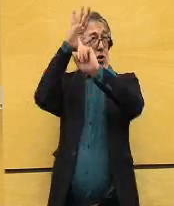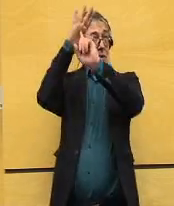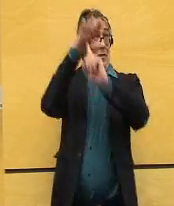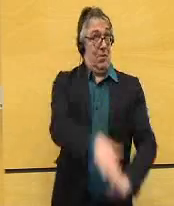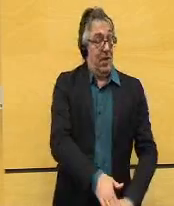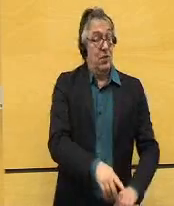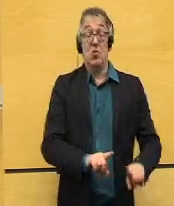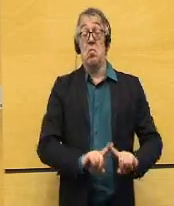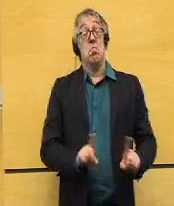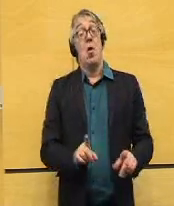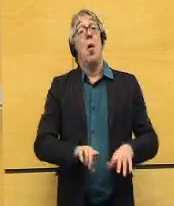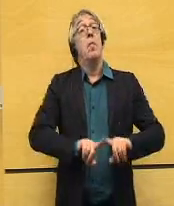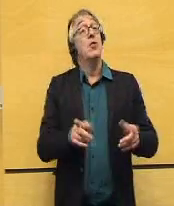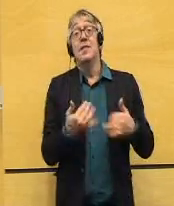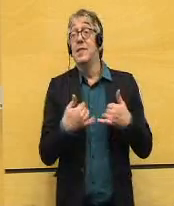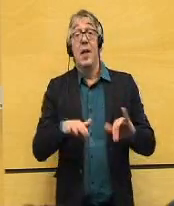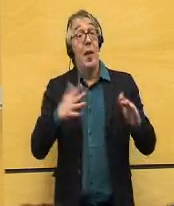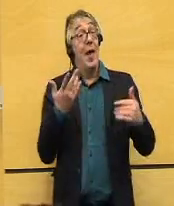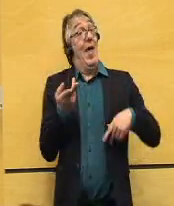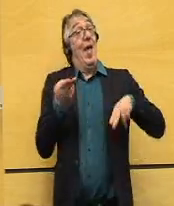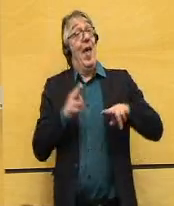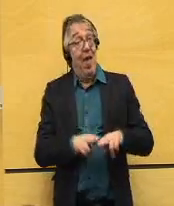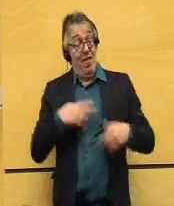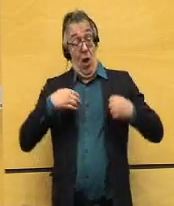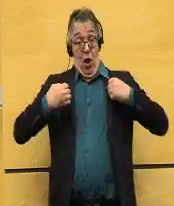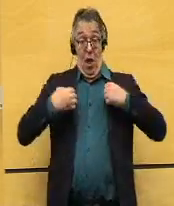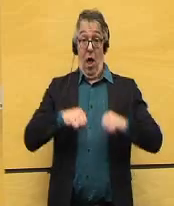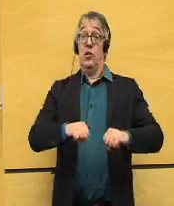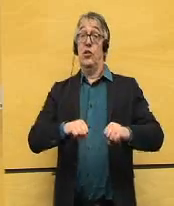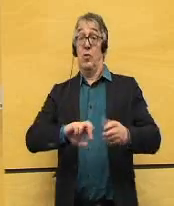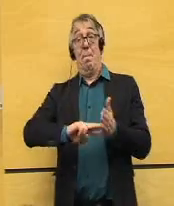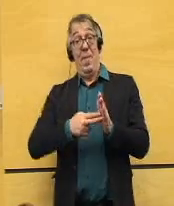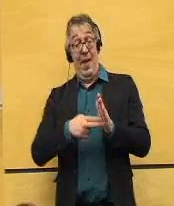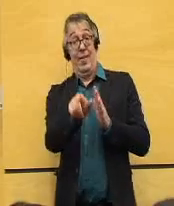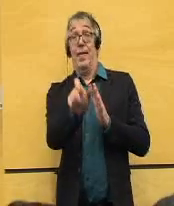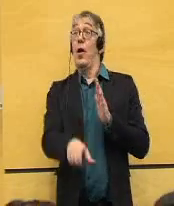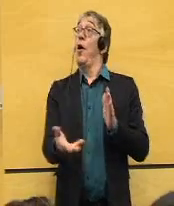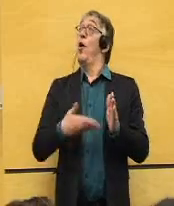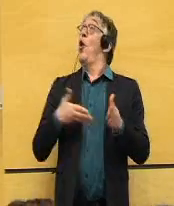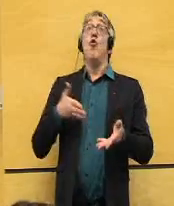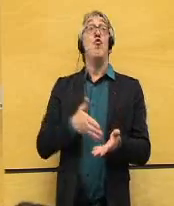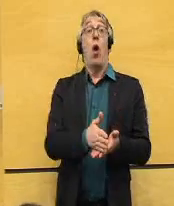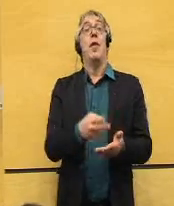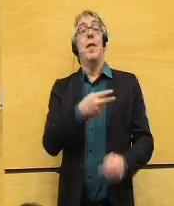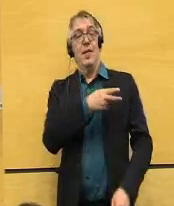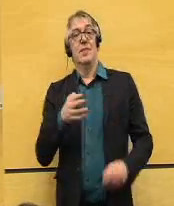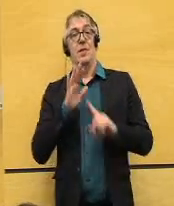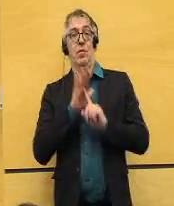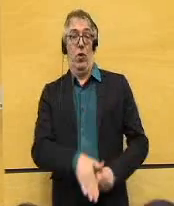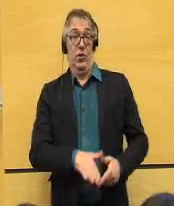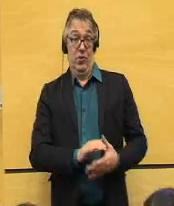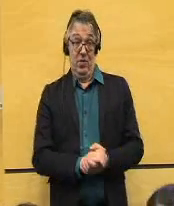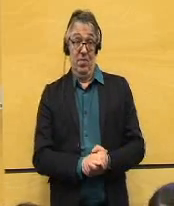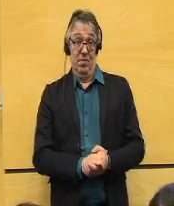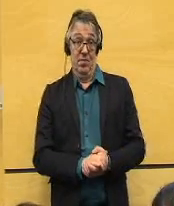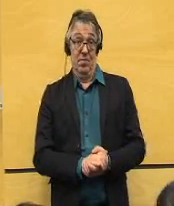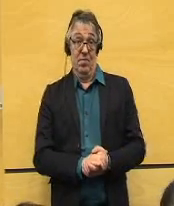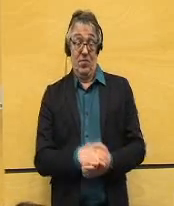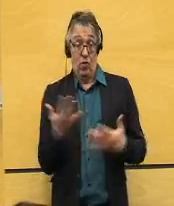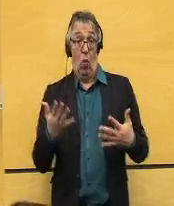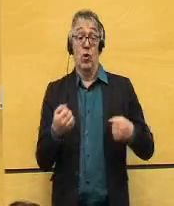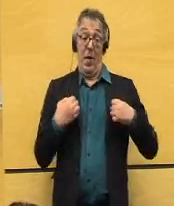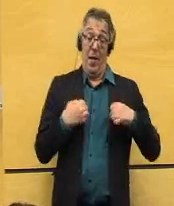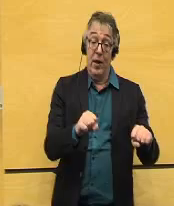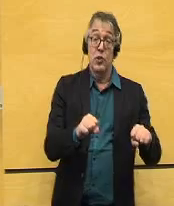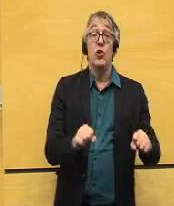with disabilities. So that definition is roughly action, an act or omission